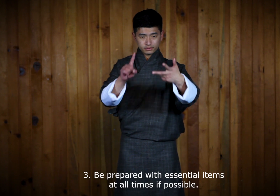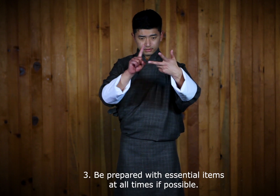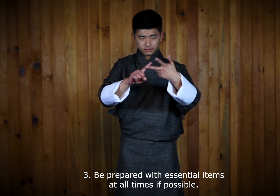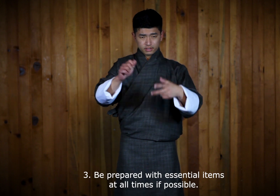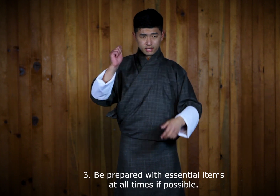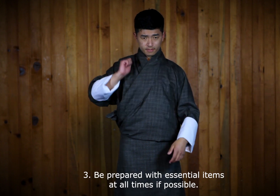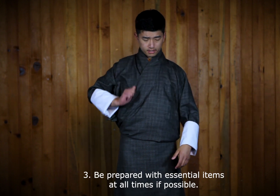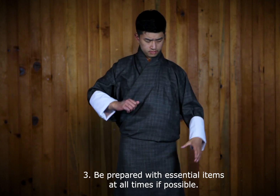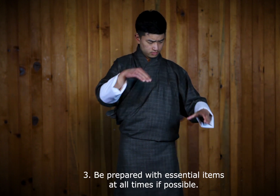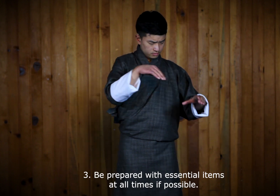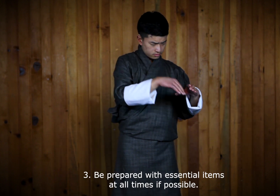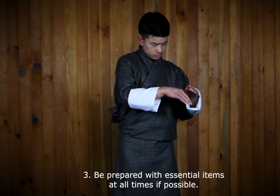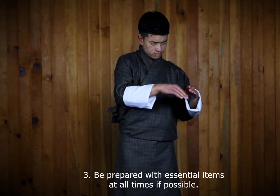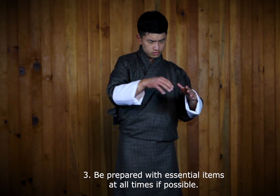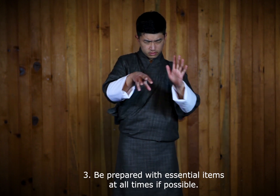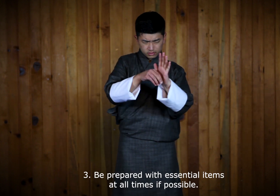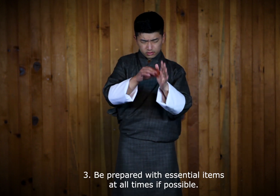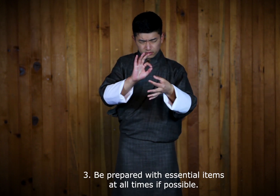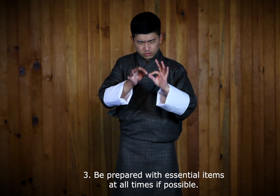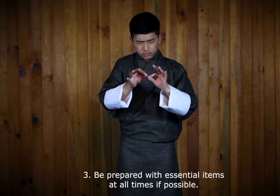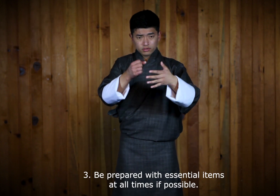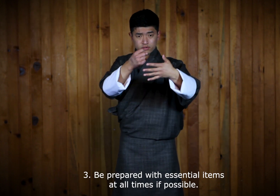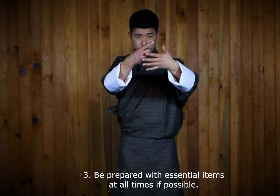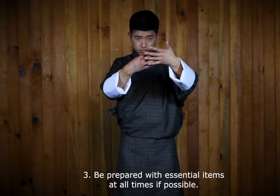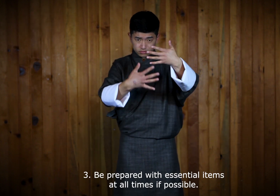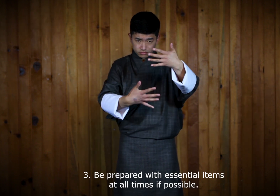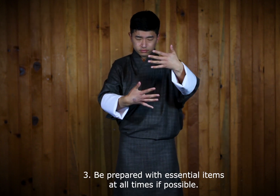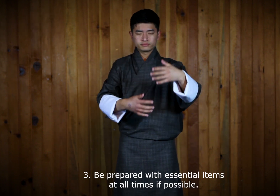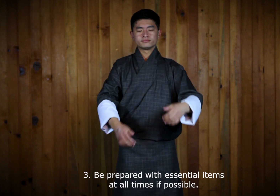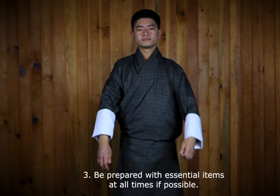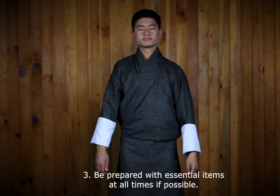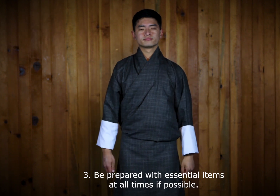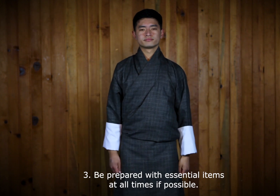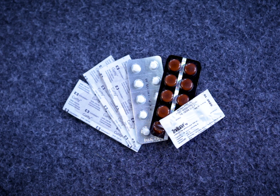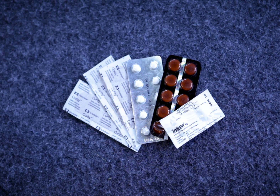3. Be prepared with essential items at all times if possible.